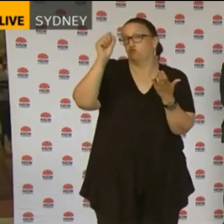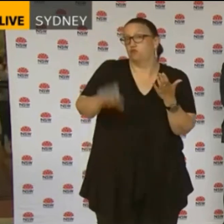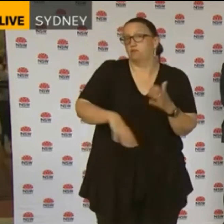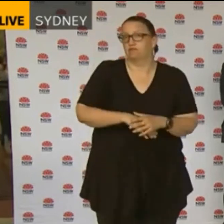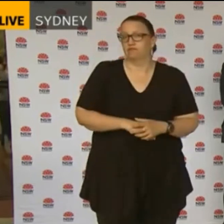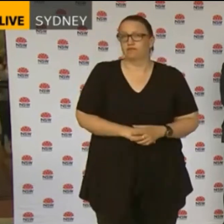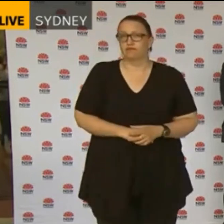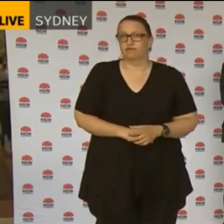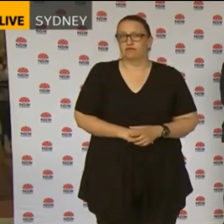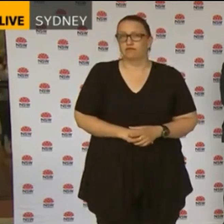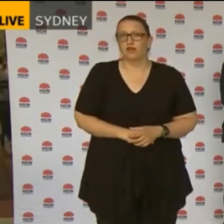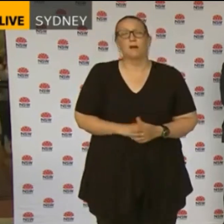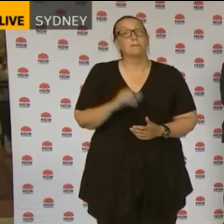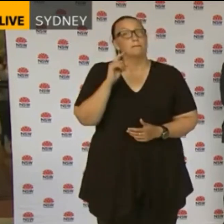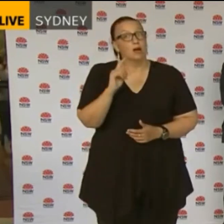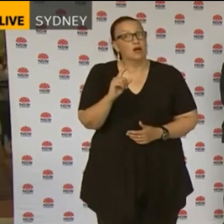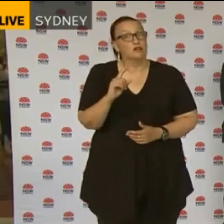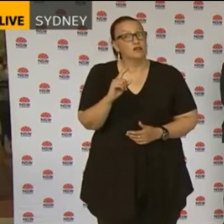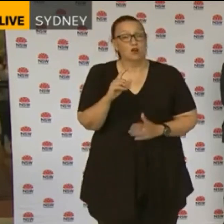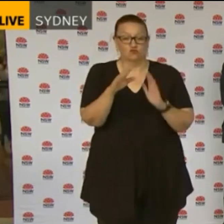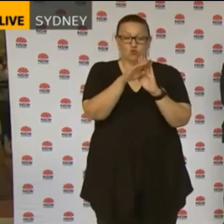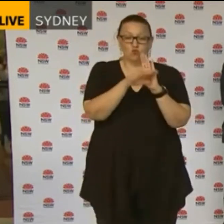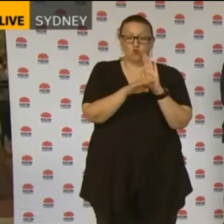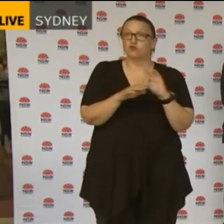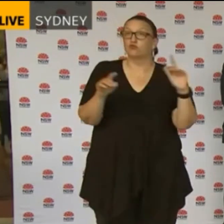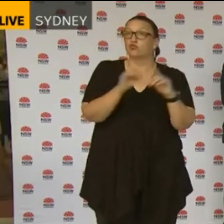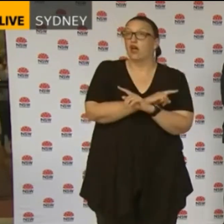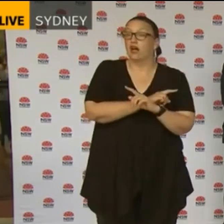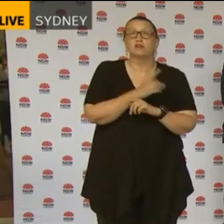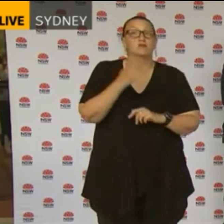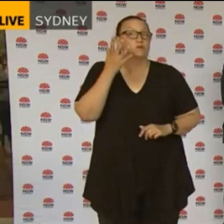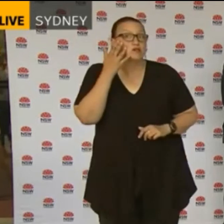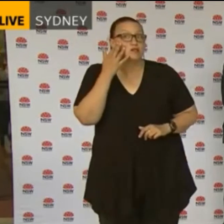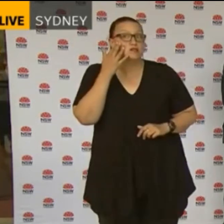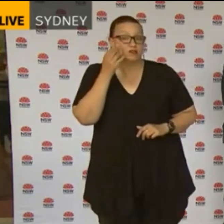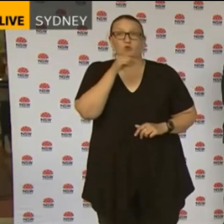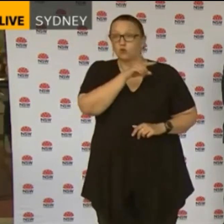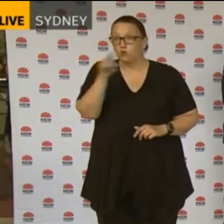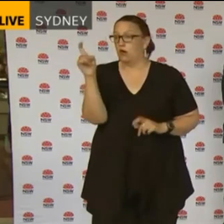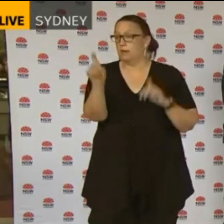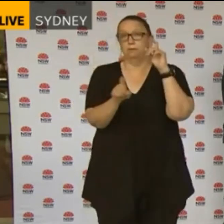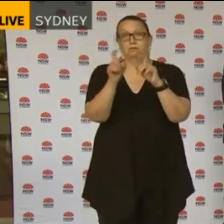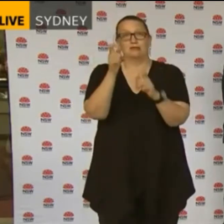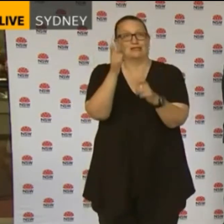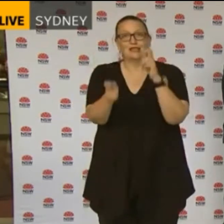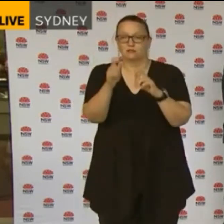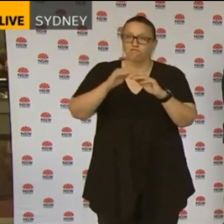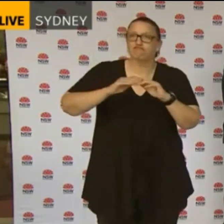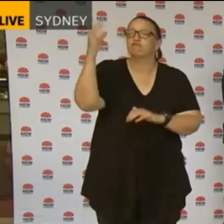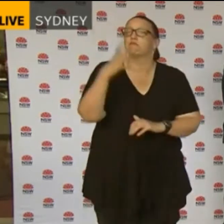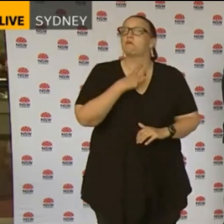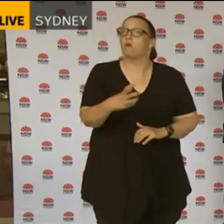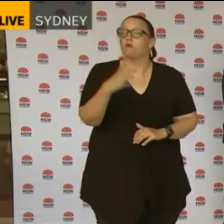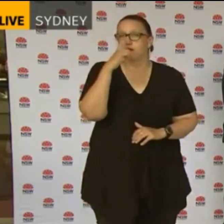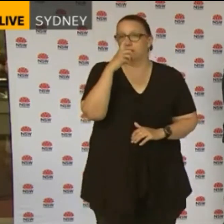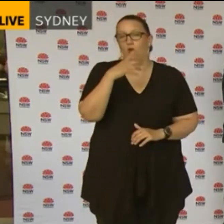numbers and also having high rates of testing. So we are really pleading with the community, please come forward and get tested if you have the mildest of symptoms.